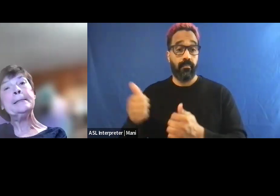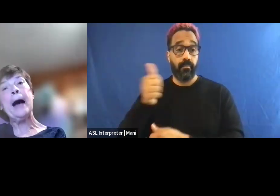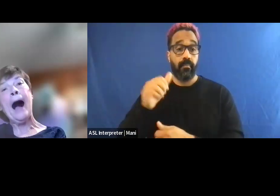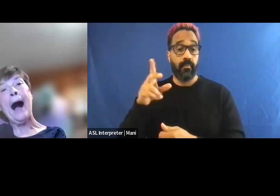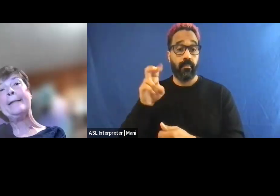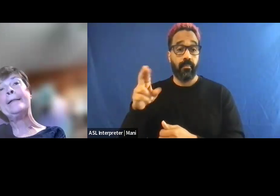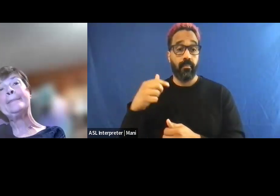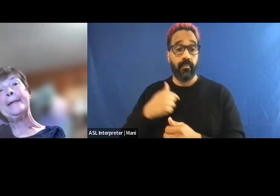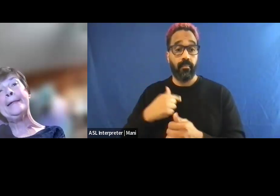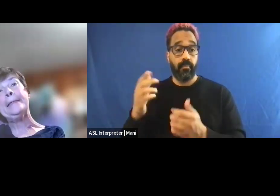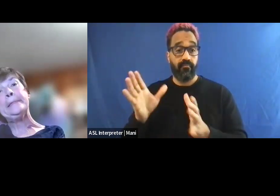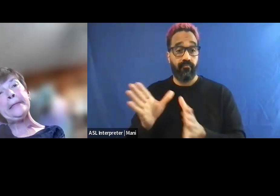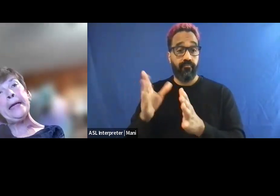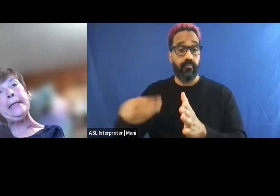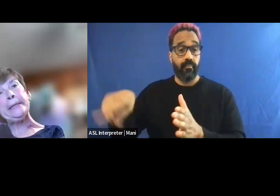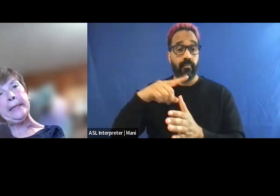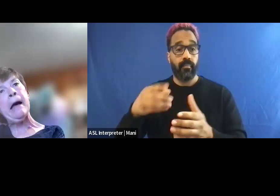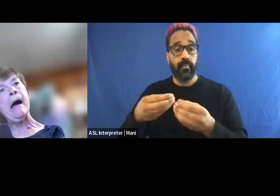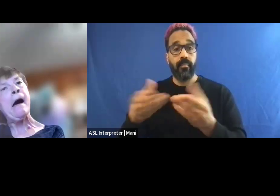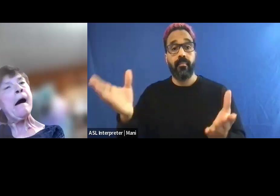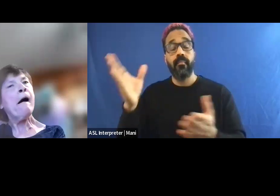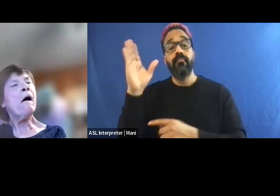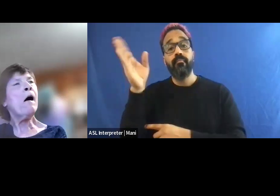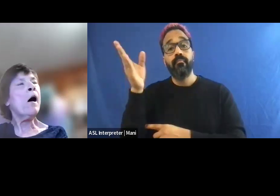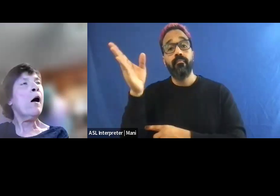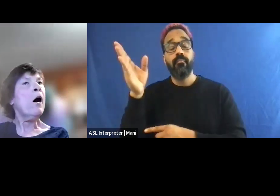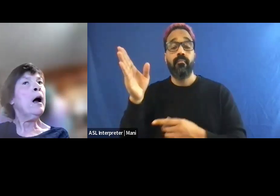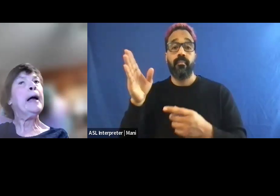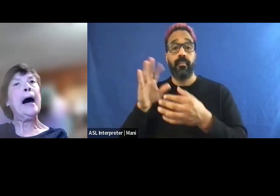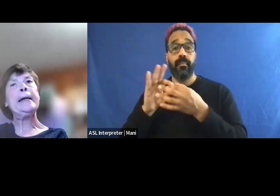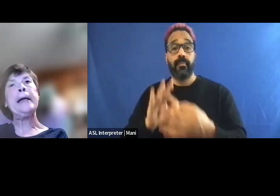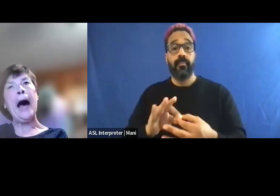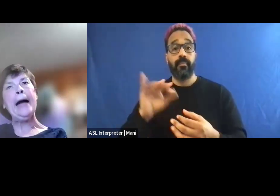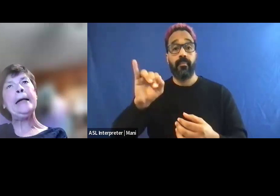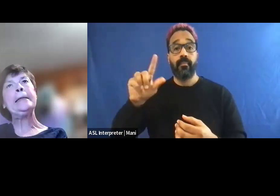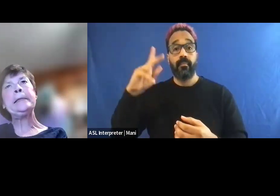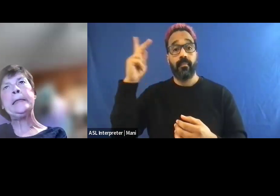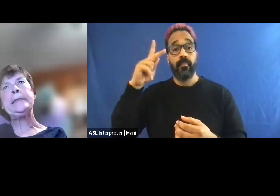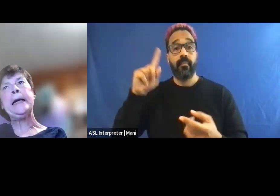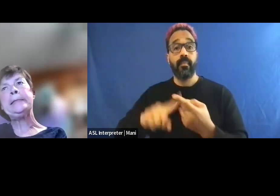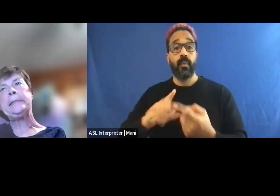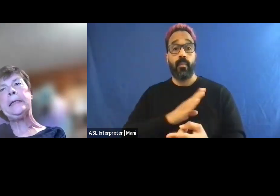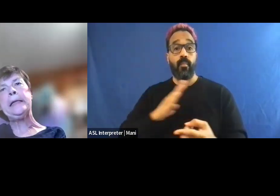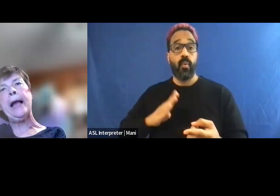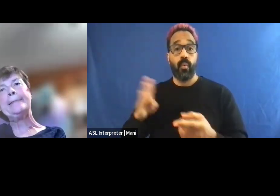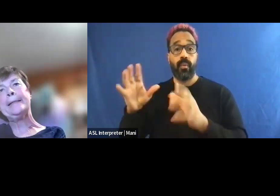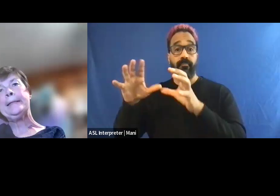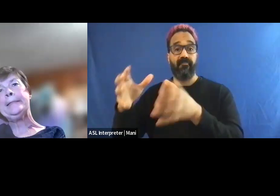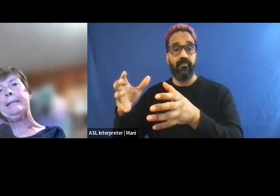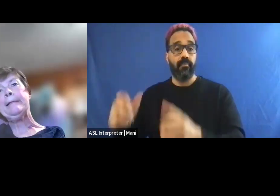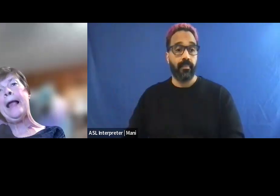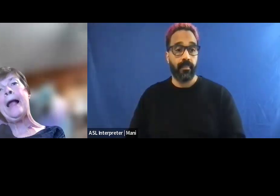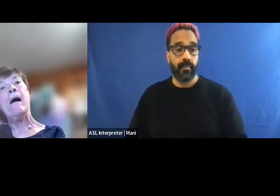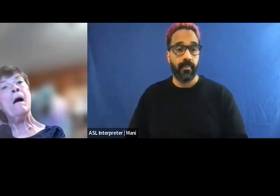It was an hour presentation. And I suggested that